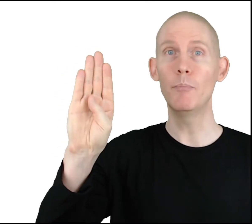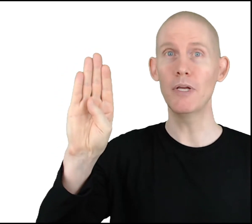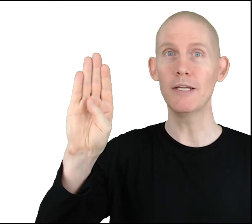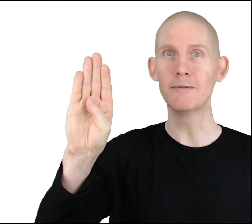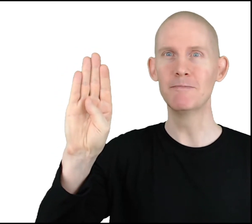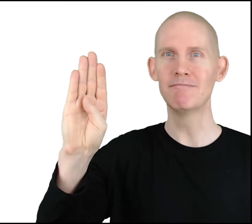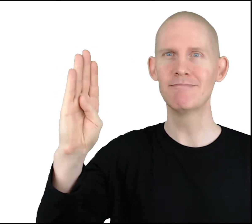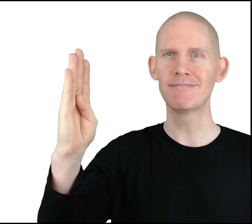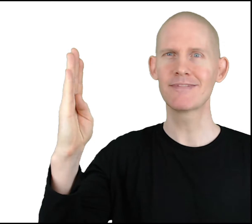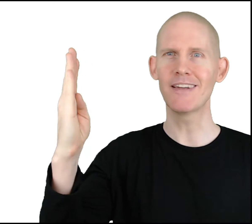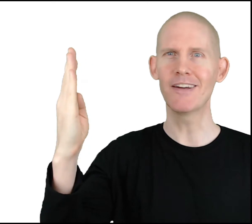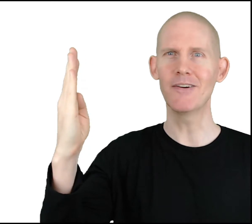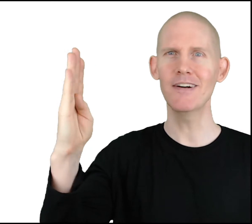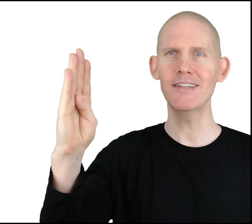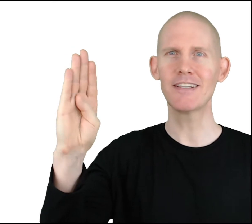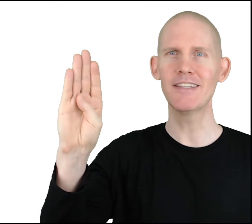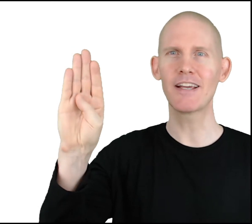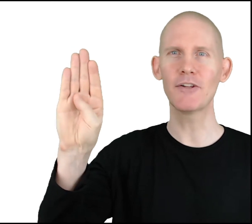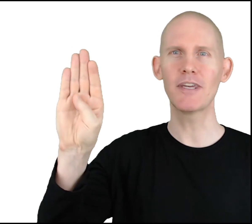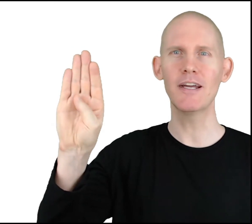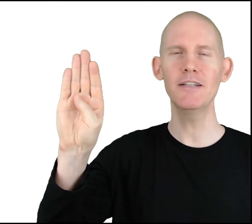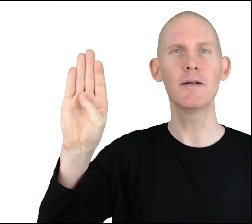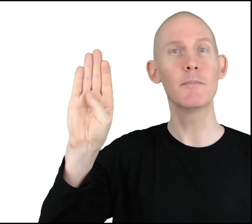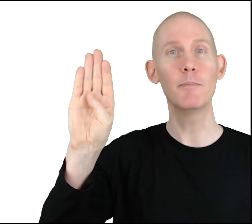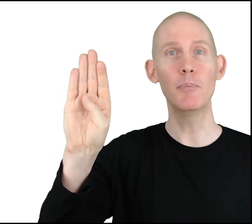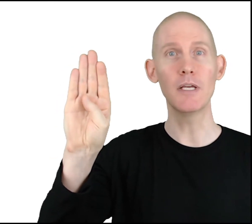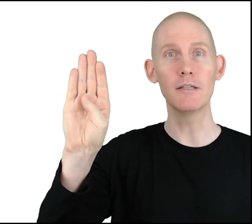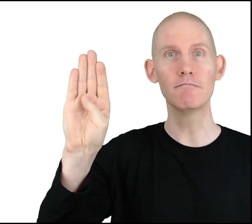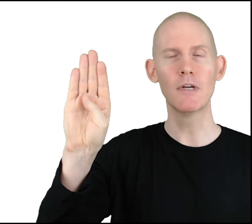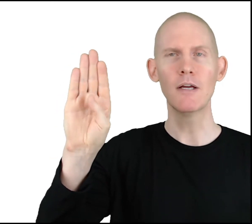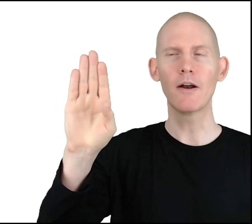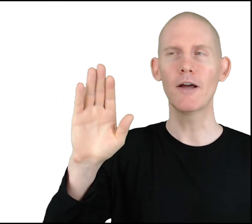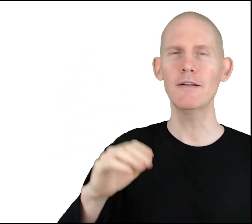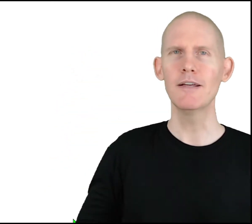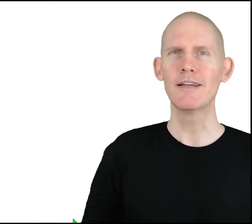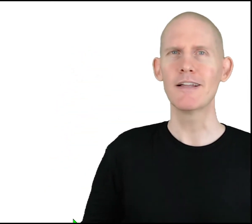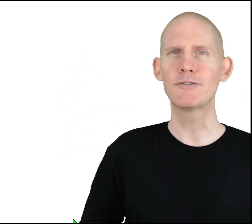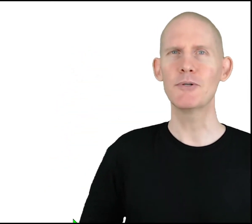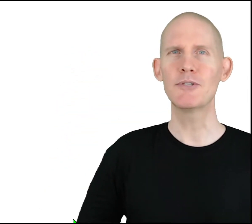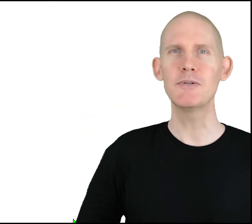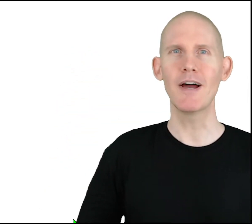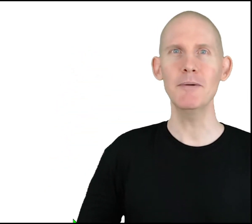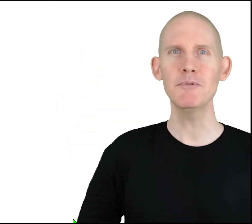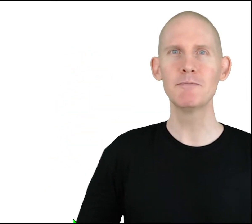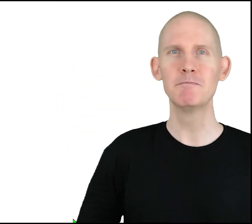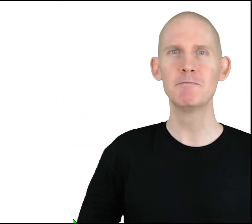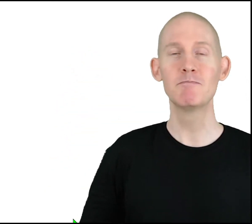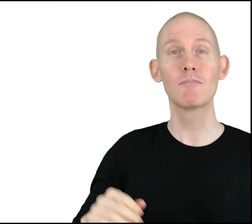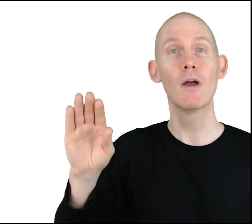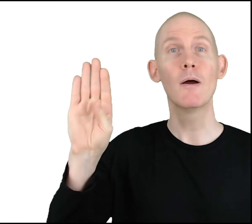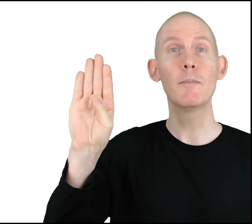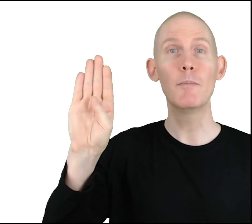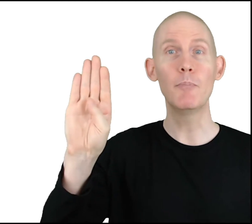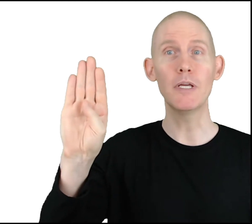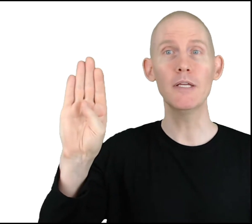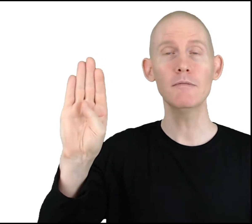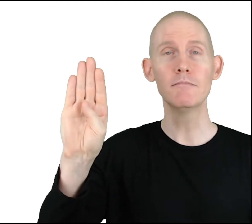B. There you are. You can take a look at it. B. All right, let's do it 2 times. B.